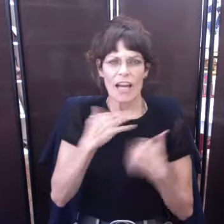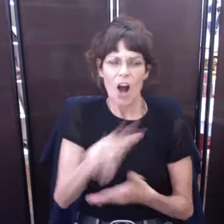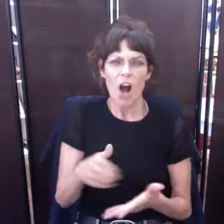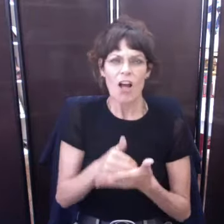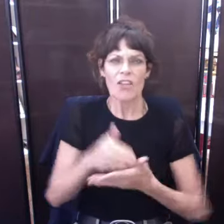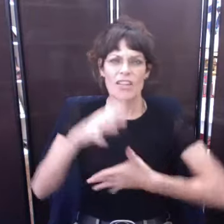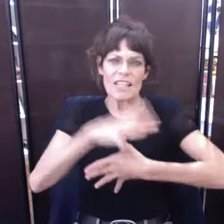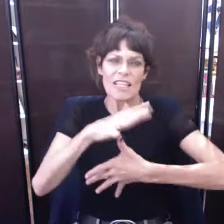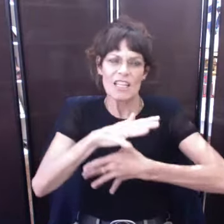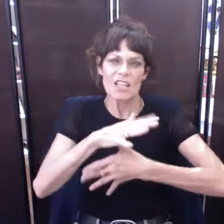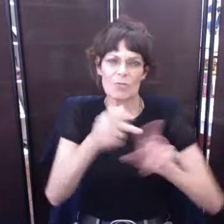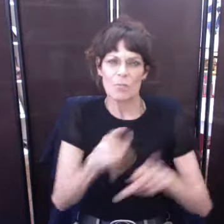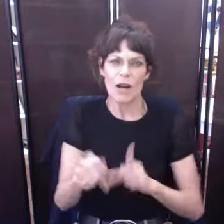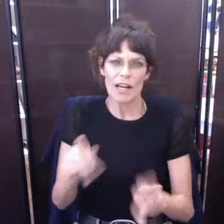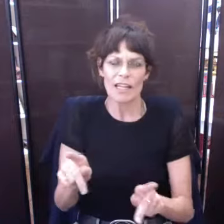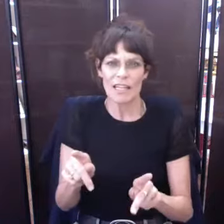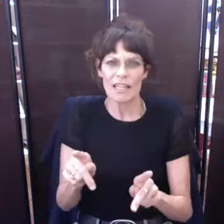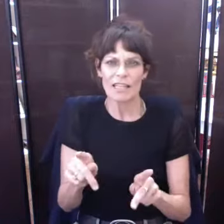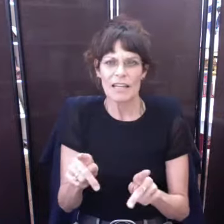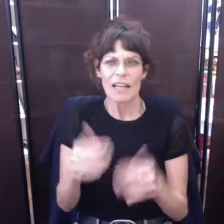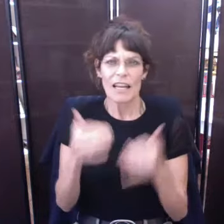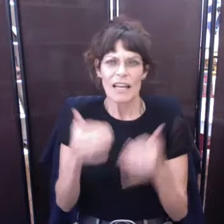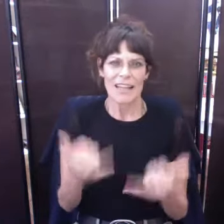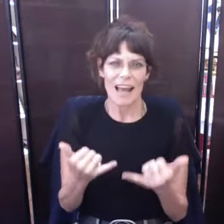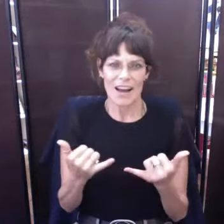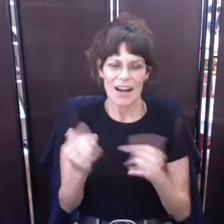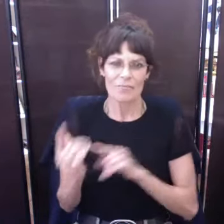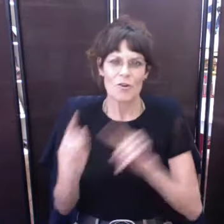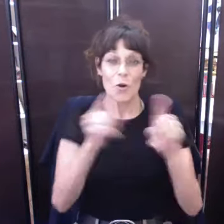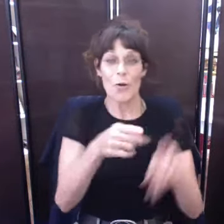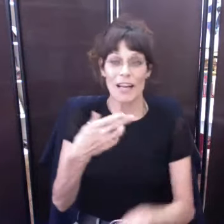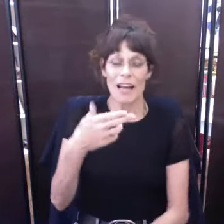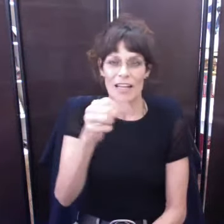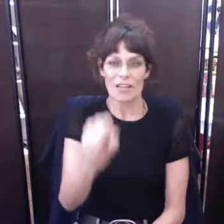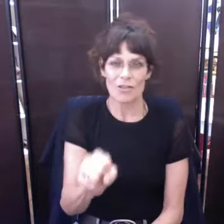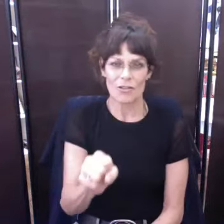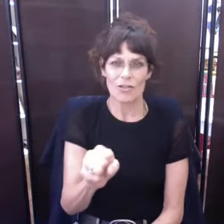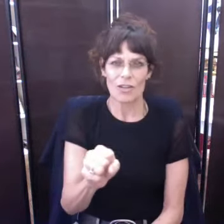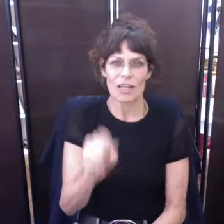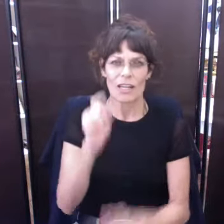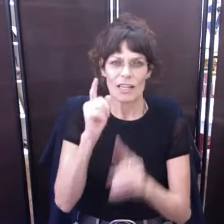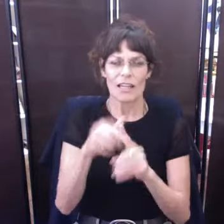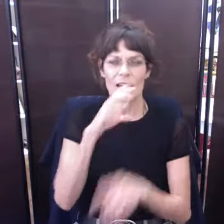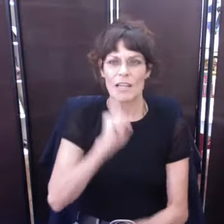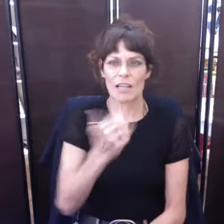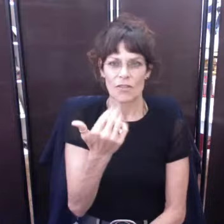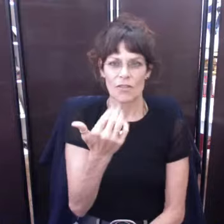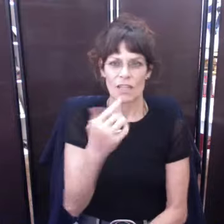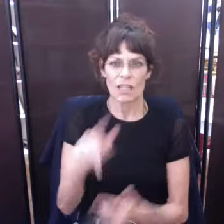in and serve my penance of going to high school. And I only had to go until I was 15, and then I get to choose whether I stay or